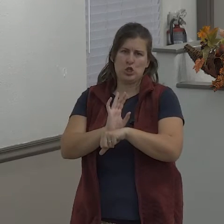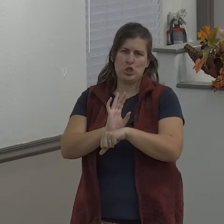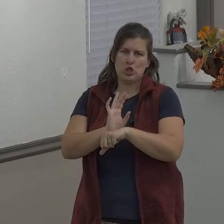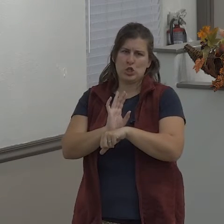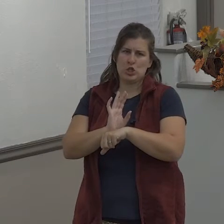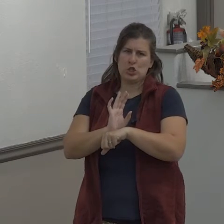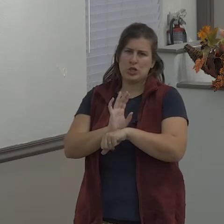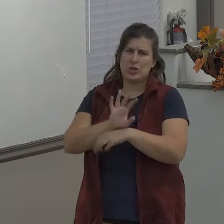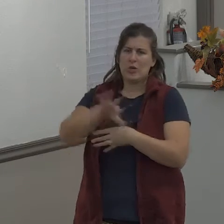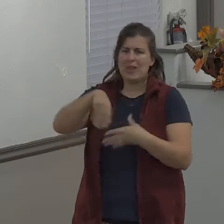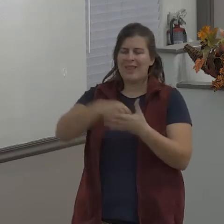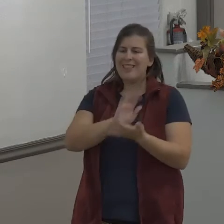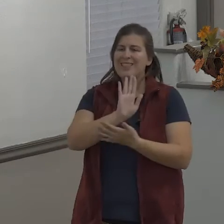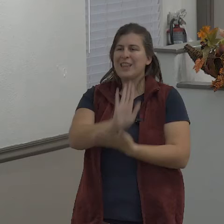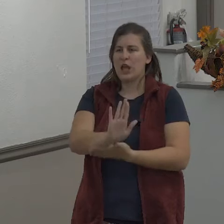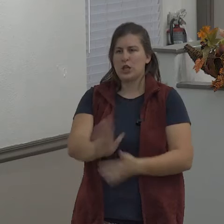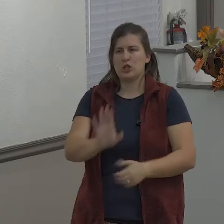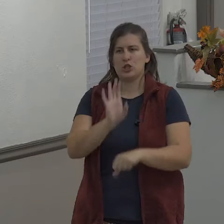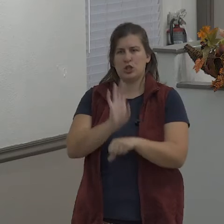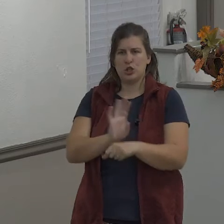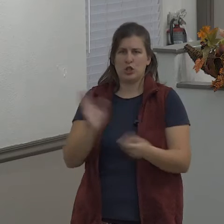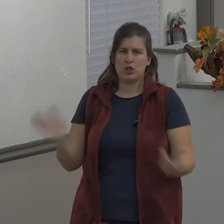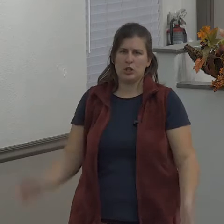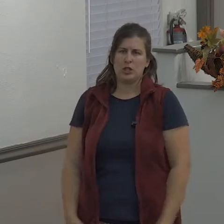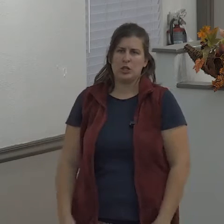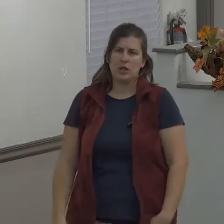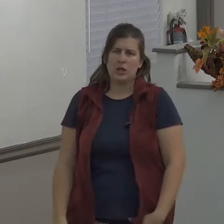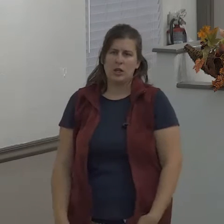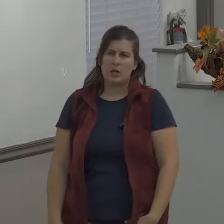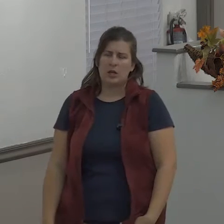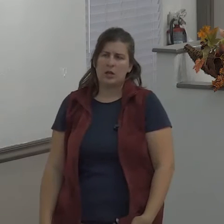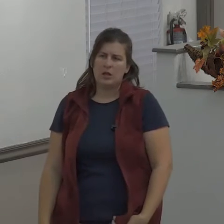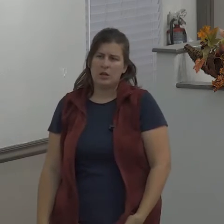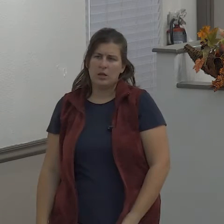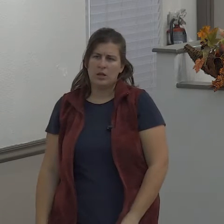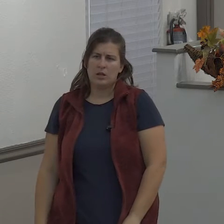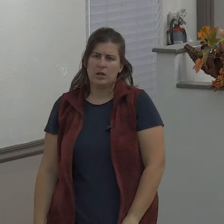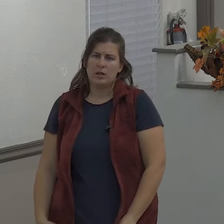church in their church.